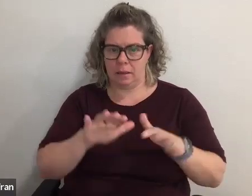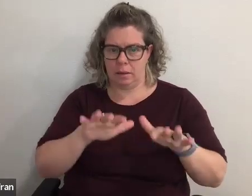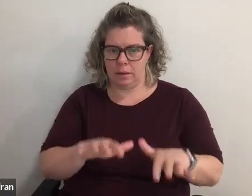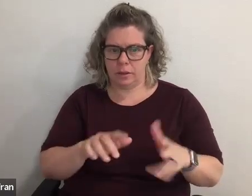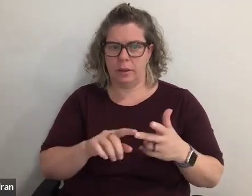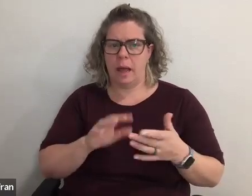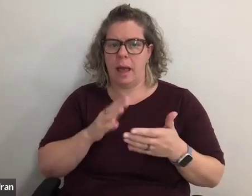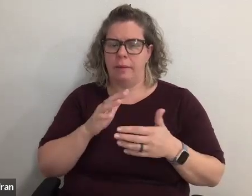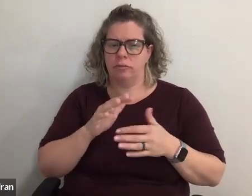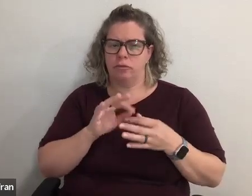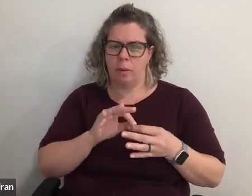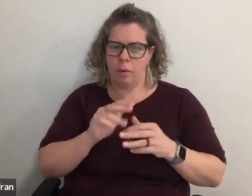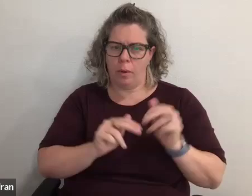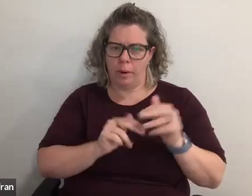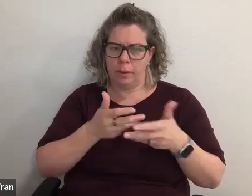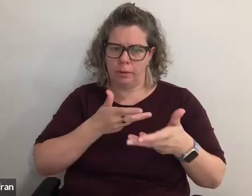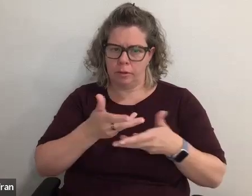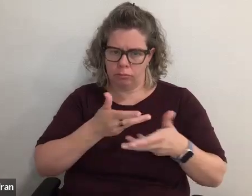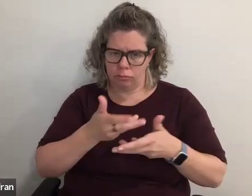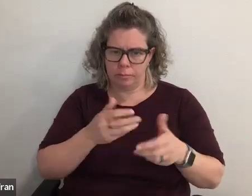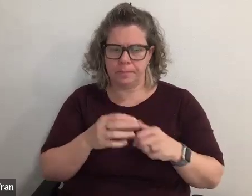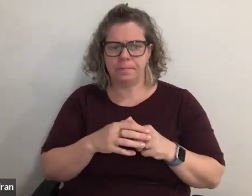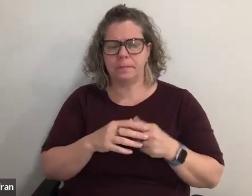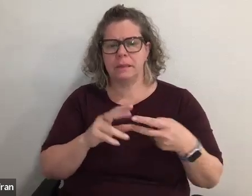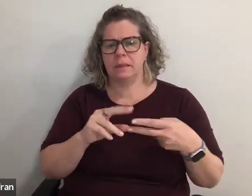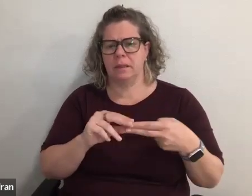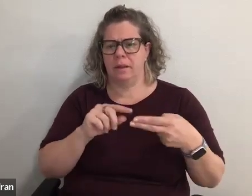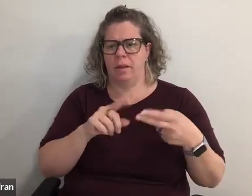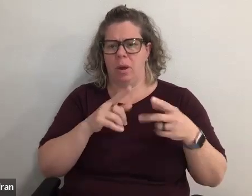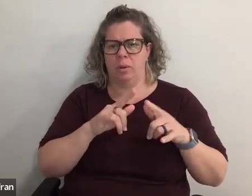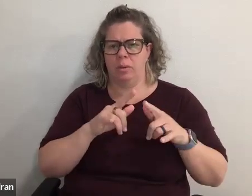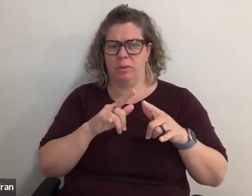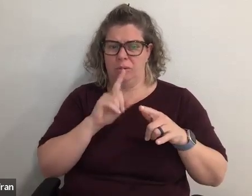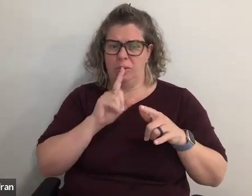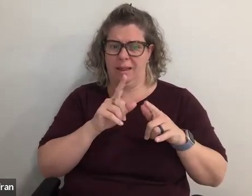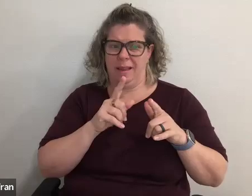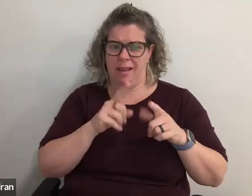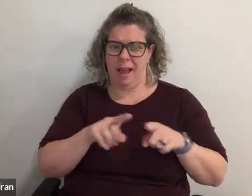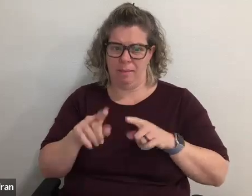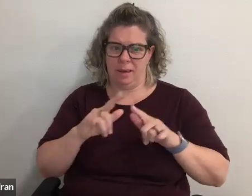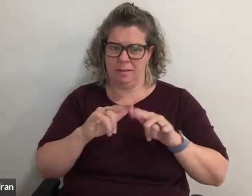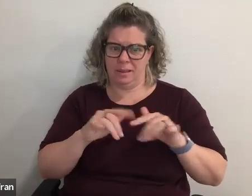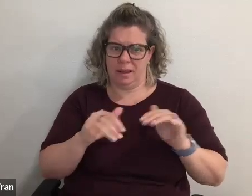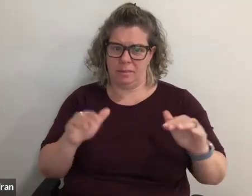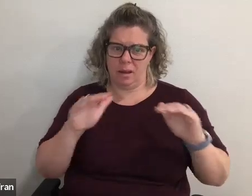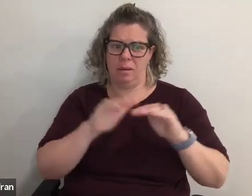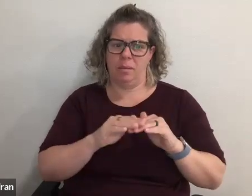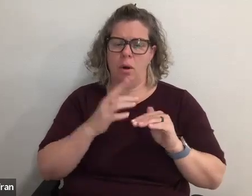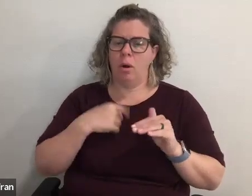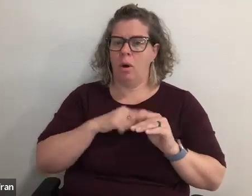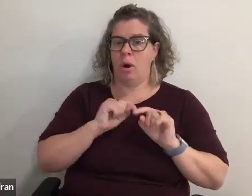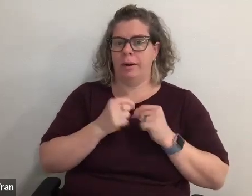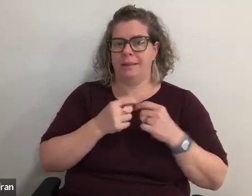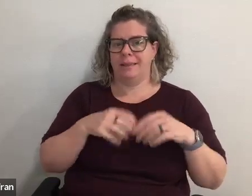through a clinician and our peers. So this should also really be happening in tandem. Our teams get extensive